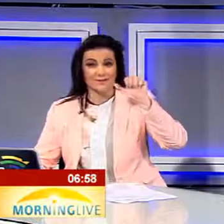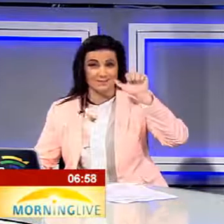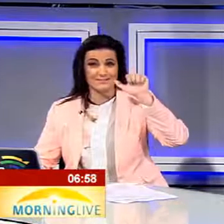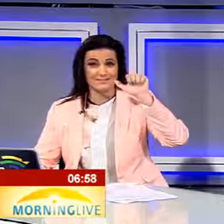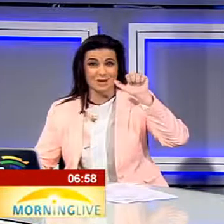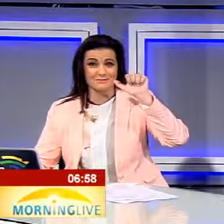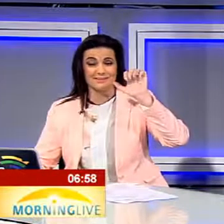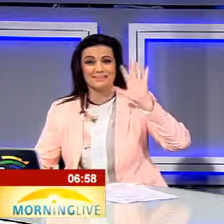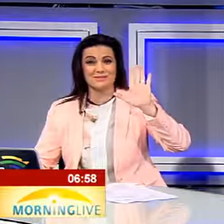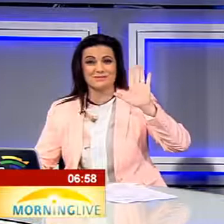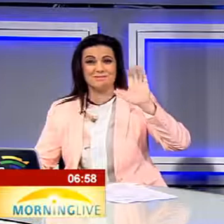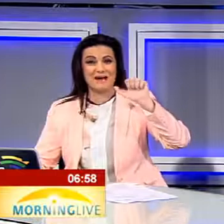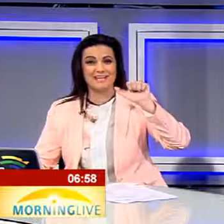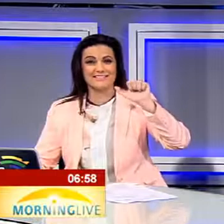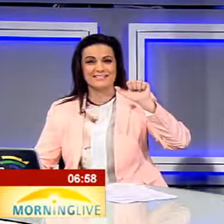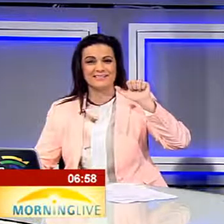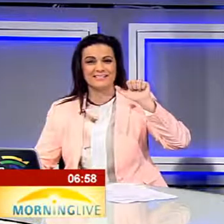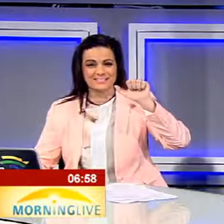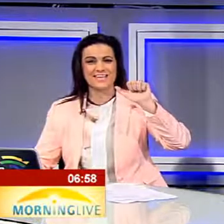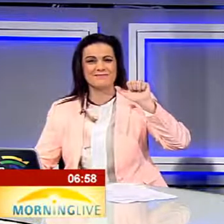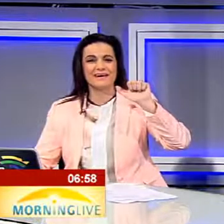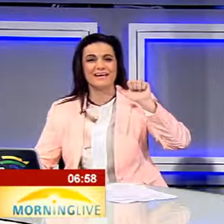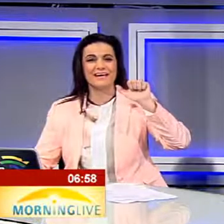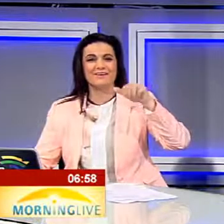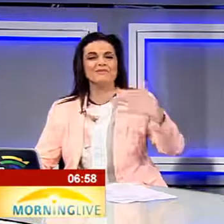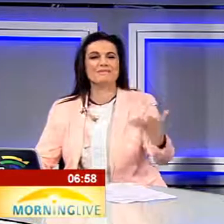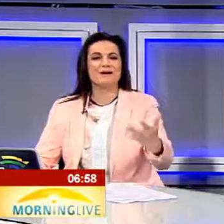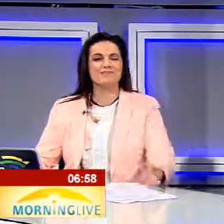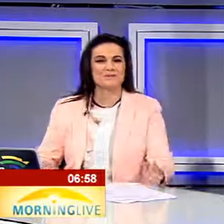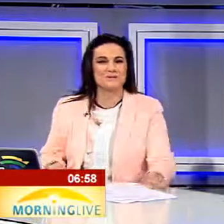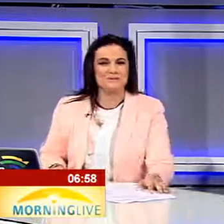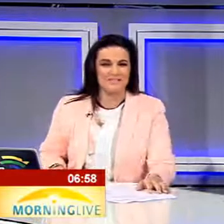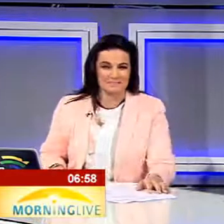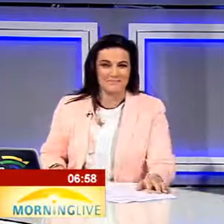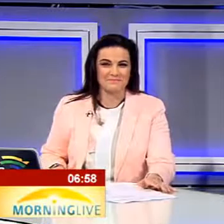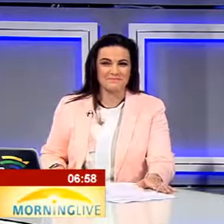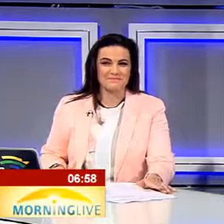like this, apparently. That's goodbye. So let's take a break and we'll see you after this with the news at 7.